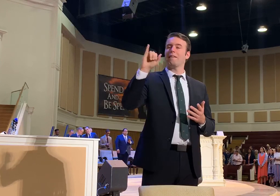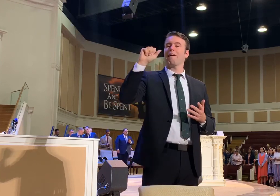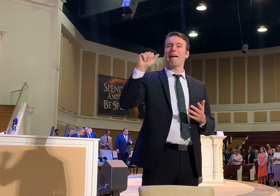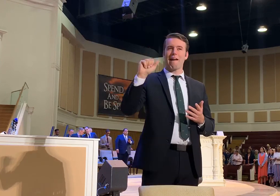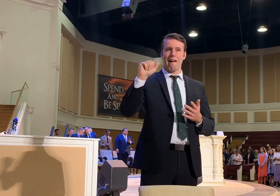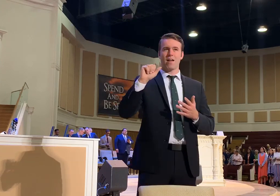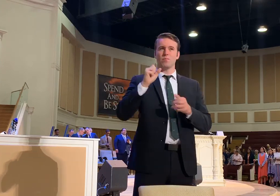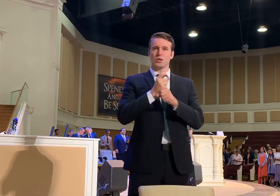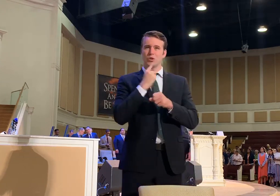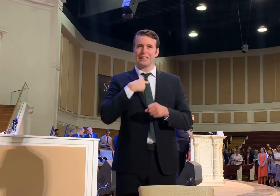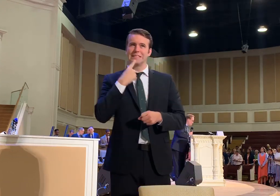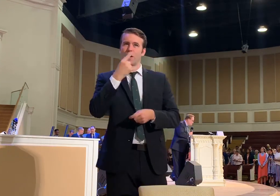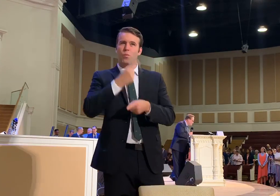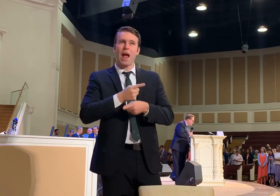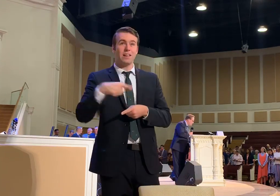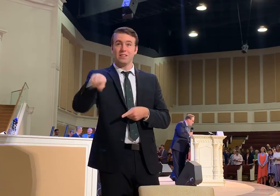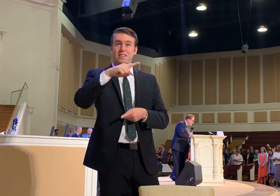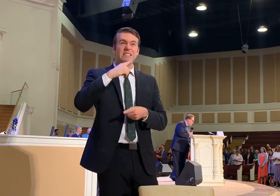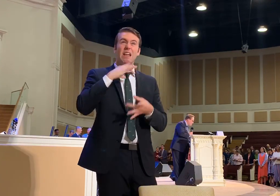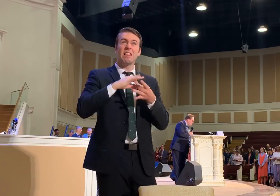there and that's how they told me to say it.